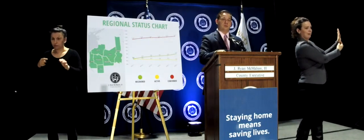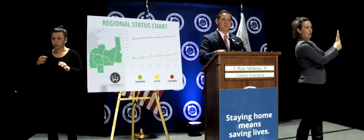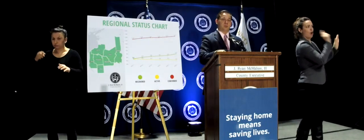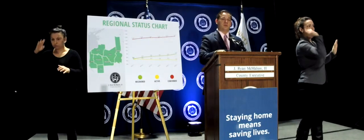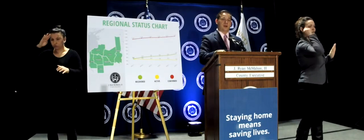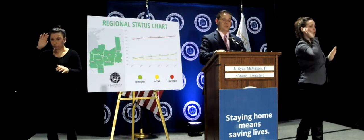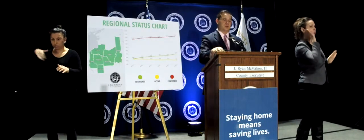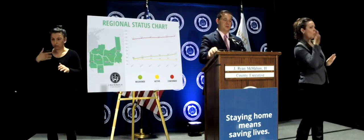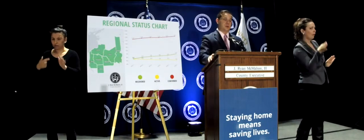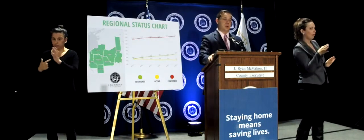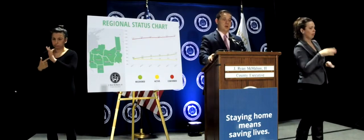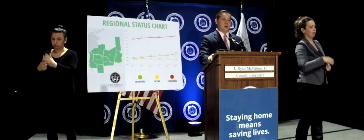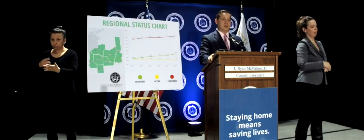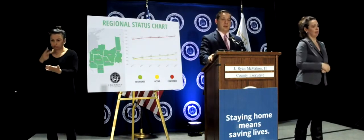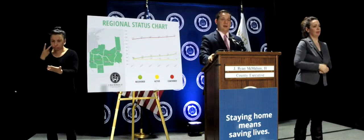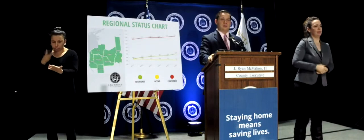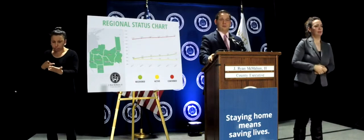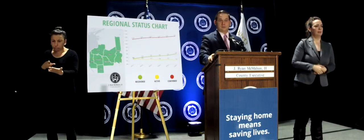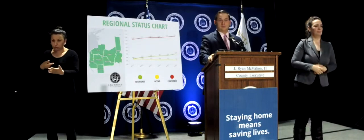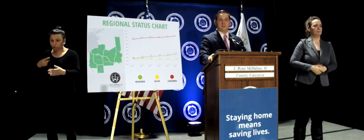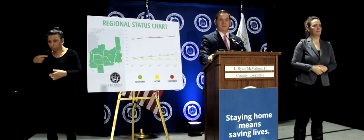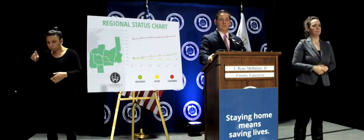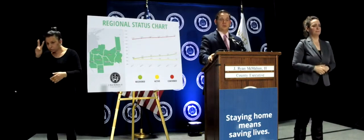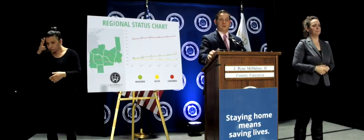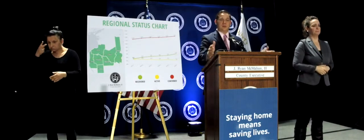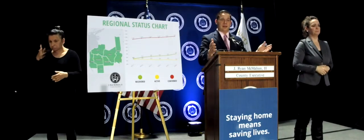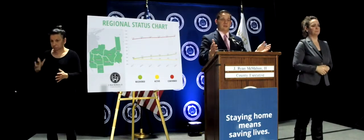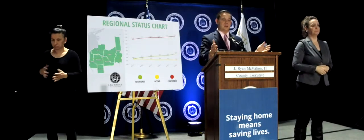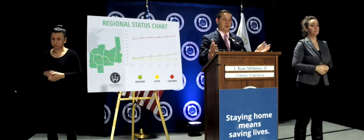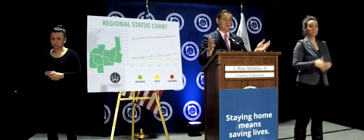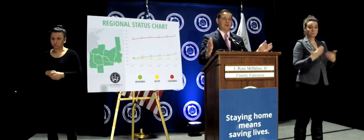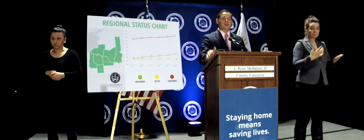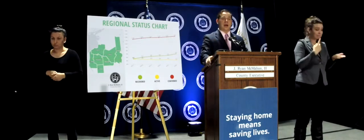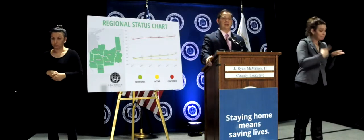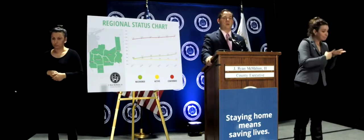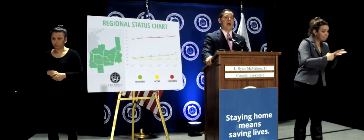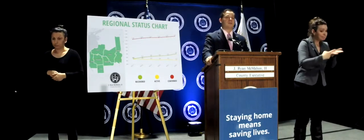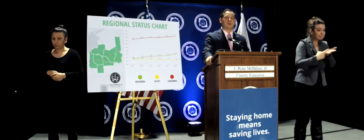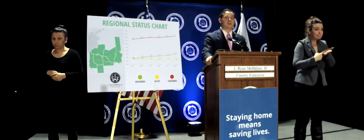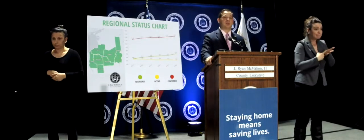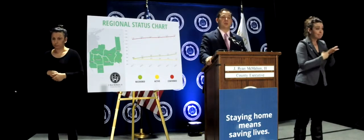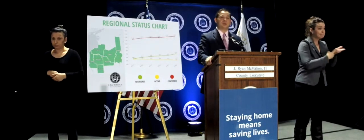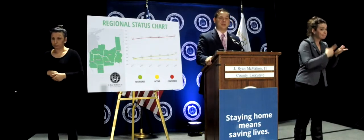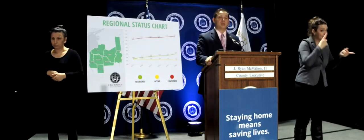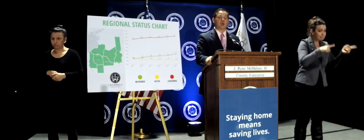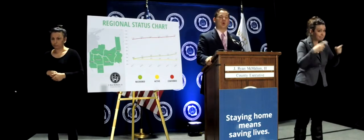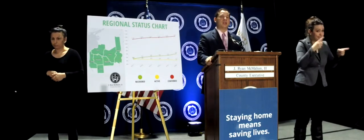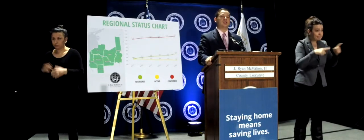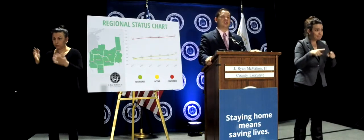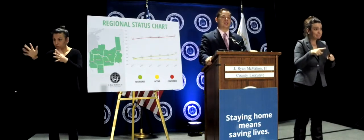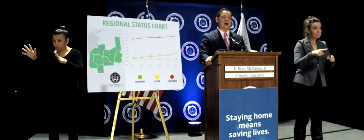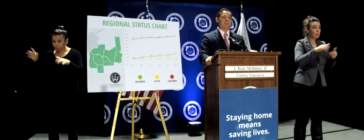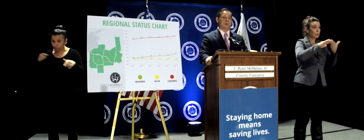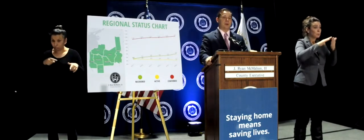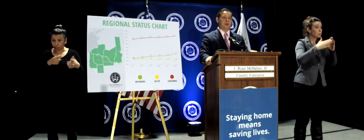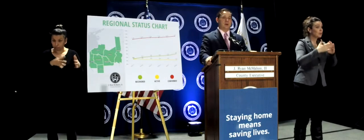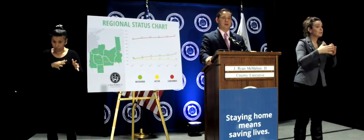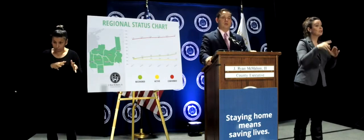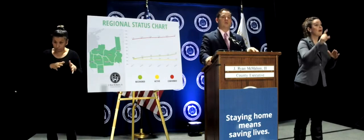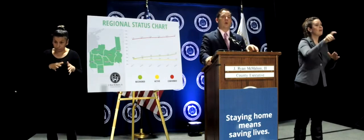of the professionals. And then once all that's cleaned up, then we have to, as a community, take the courageous